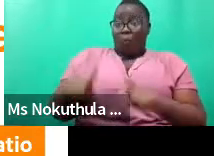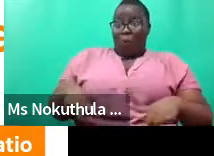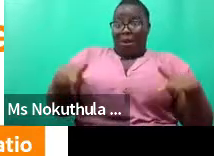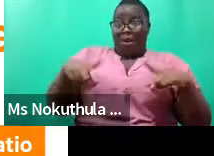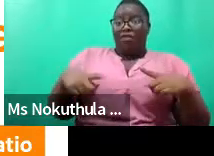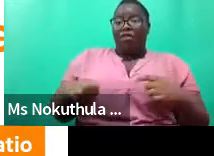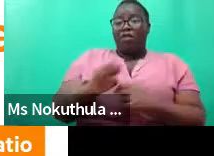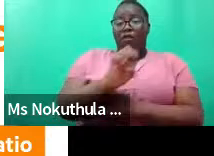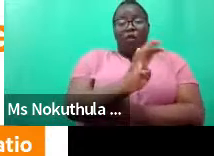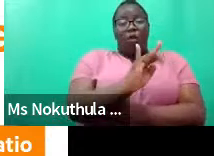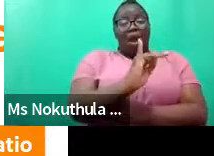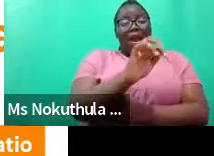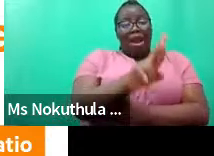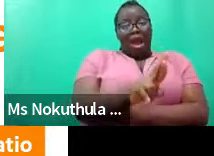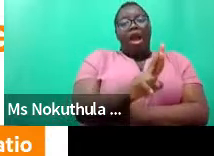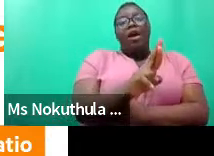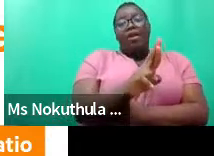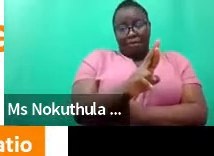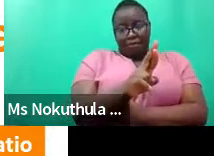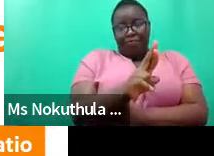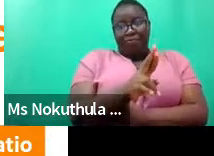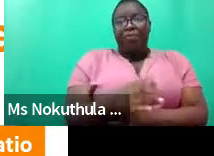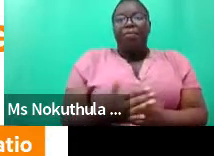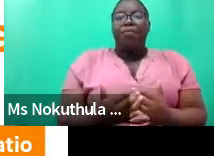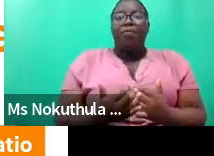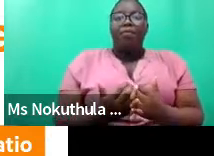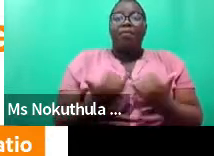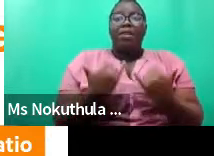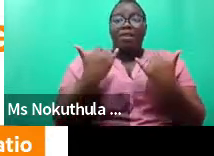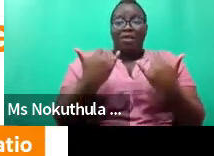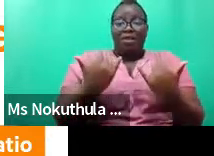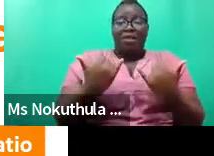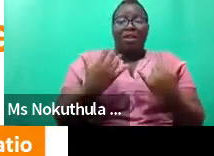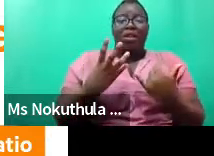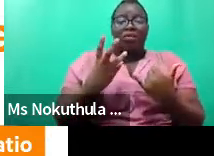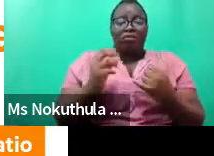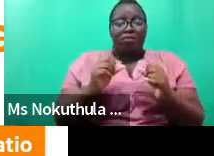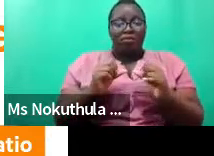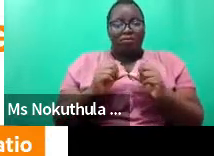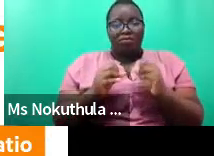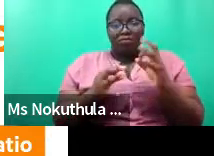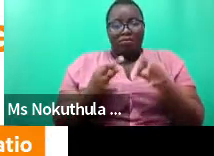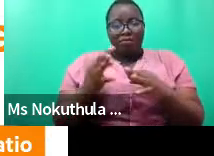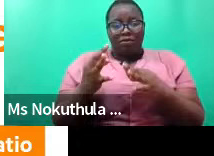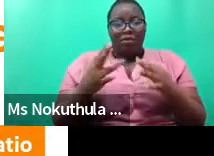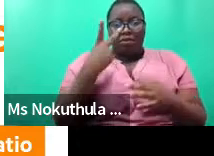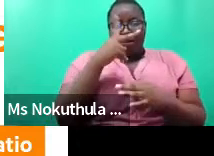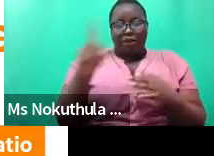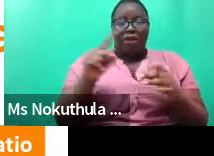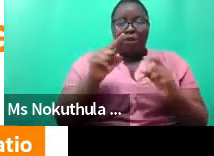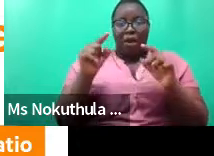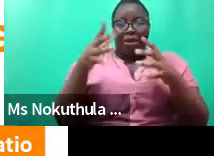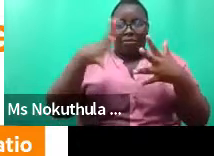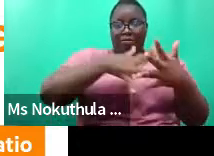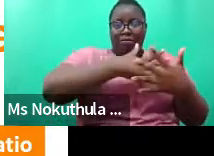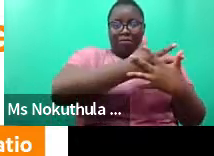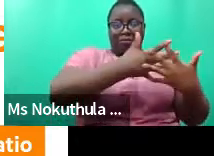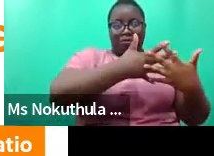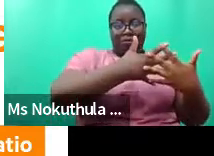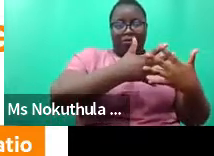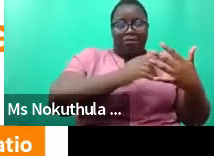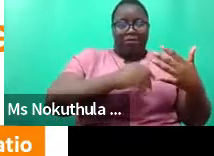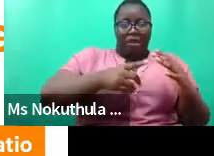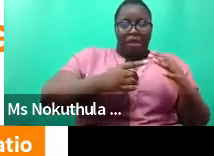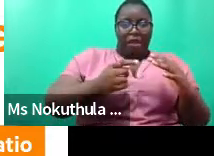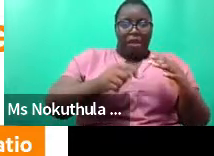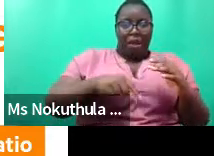a requirement. So I would be going up and down, because you see that my table is got, so I'm going down,